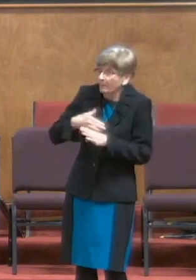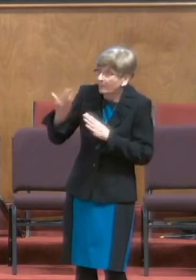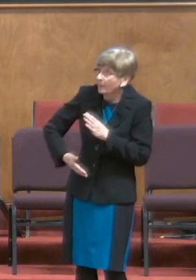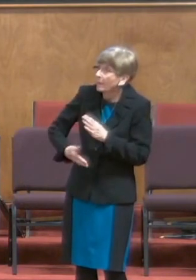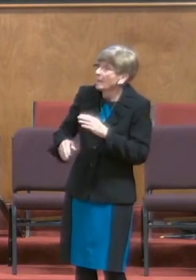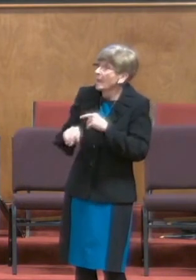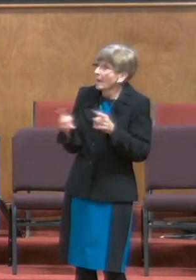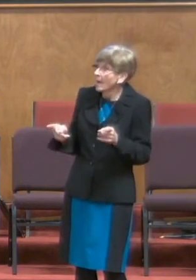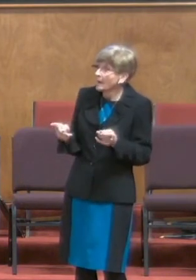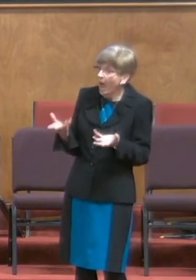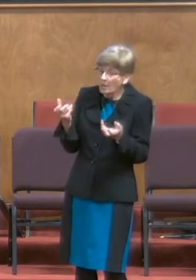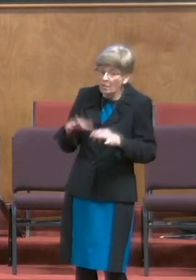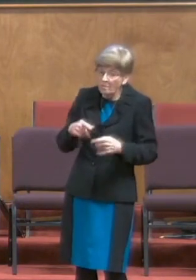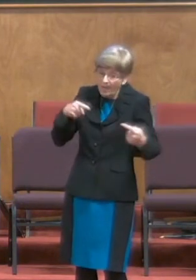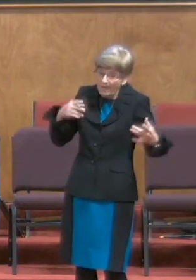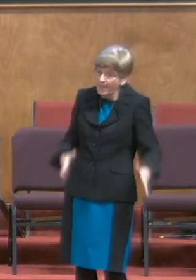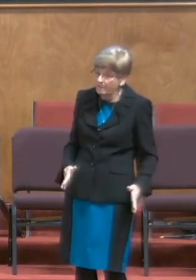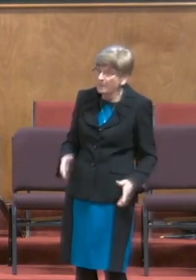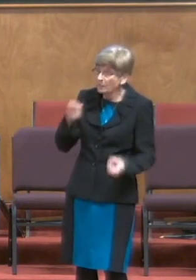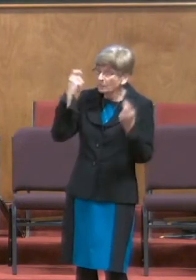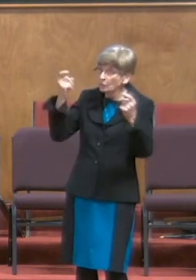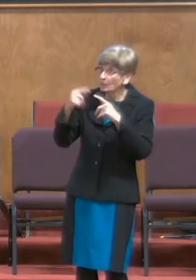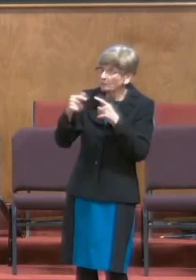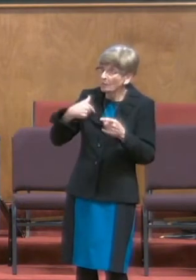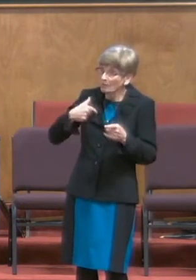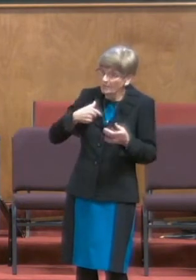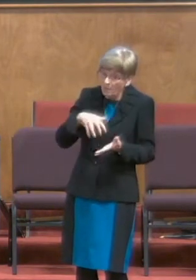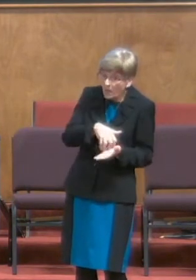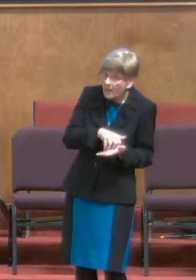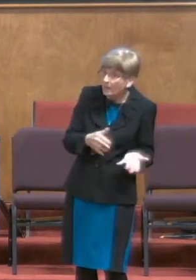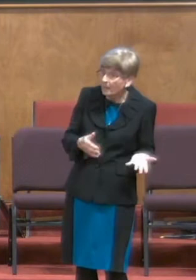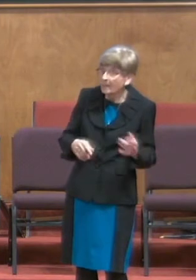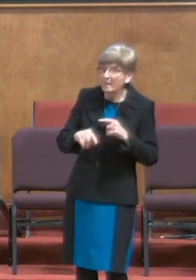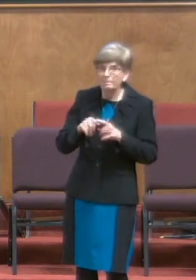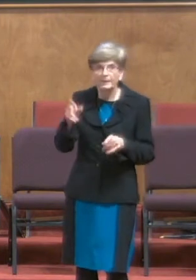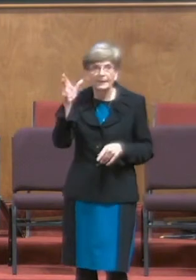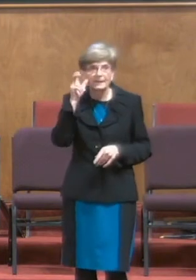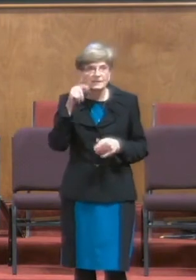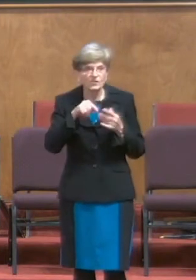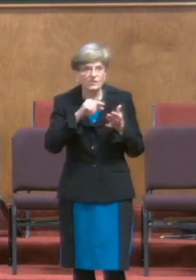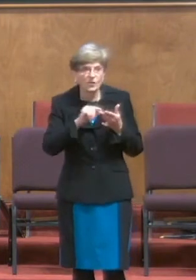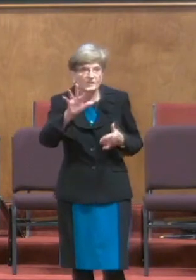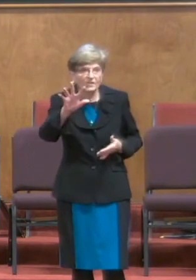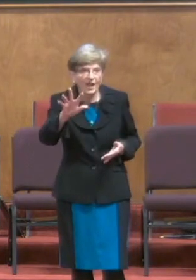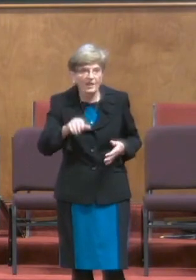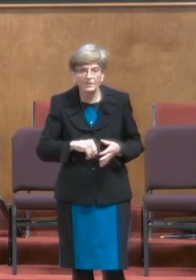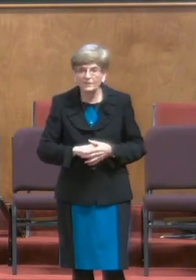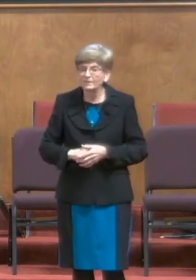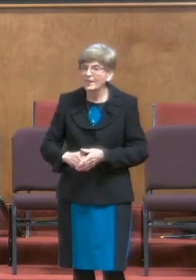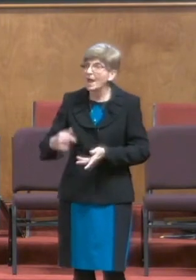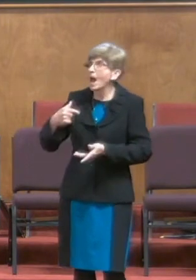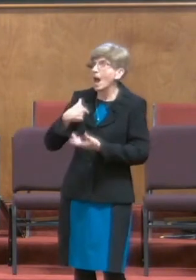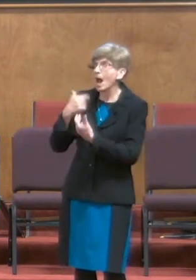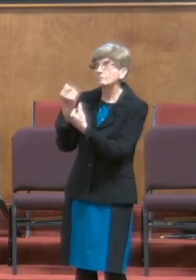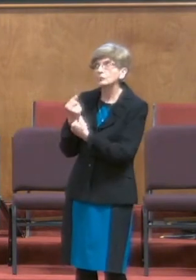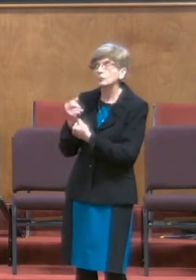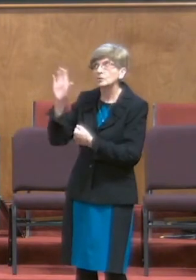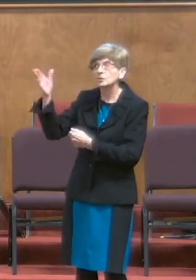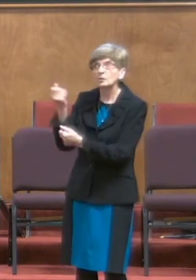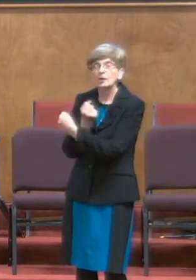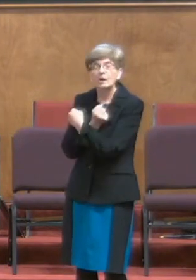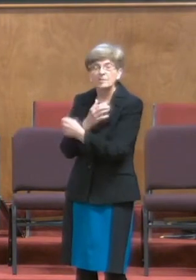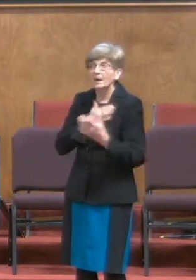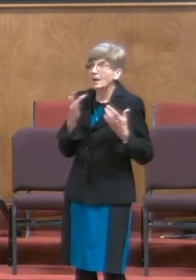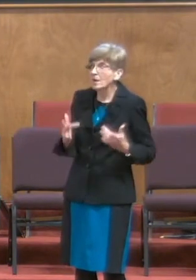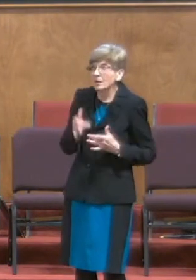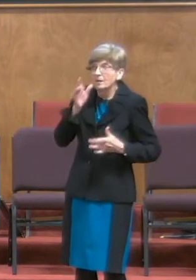foes rejoice because I am shaken. But listen, verse number 5, but I have trusted in your steadfast love. My heart